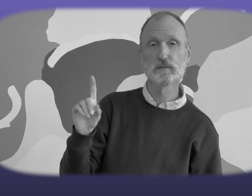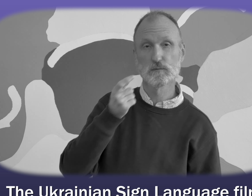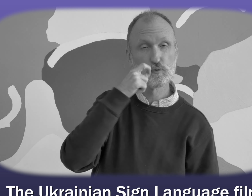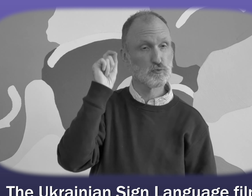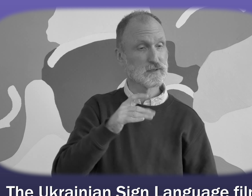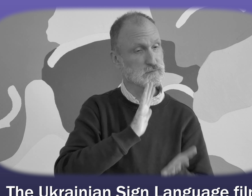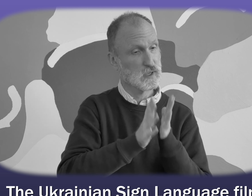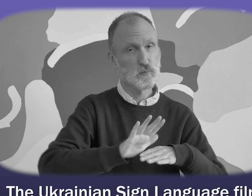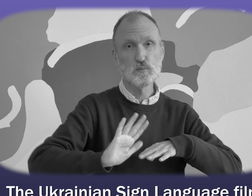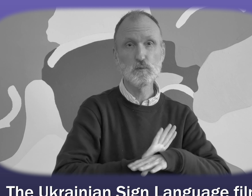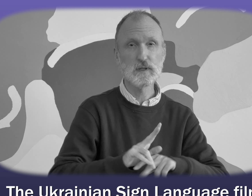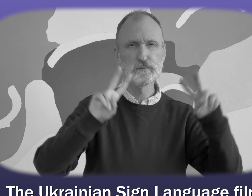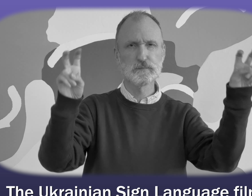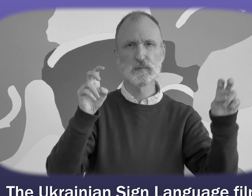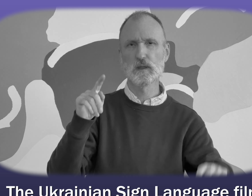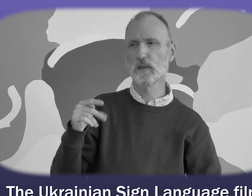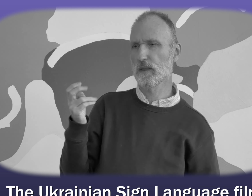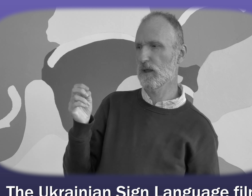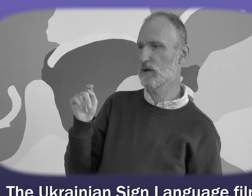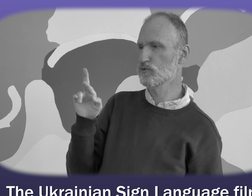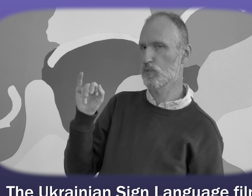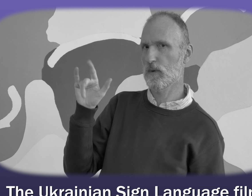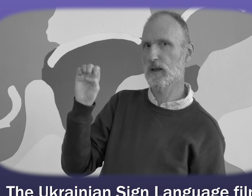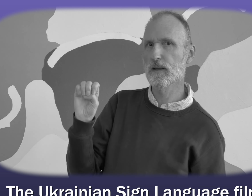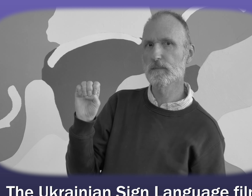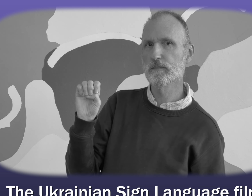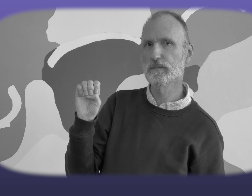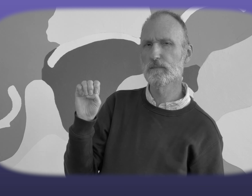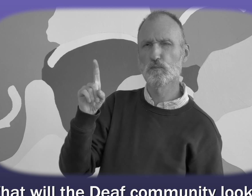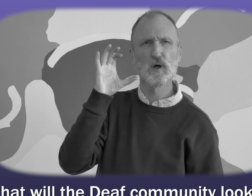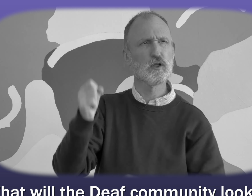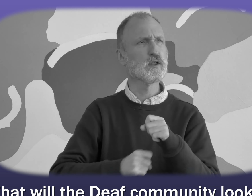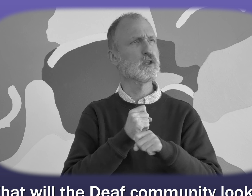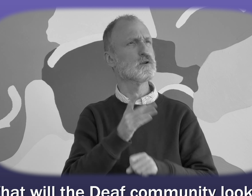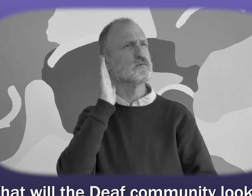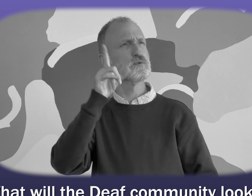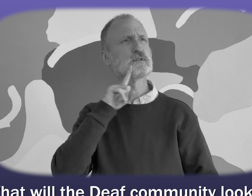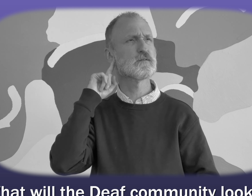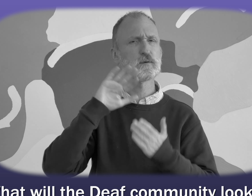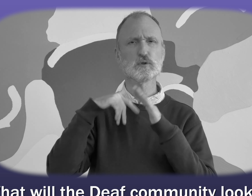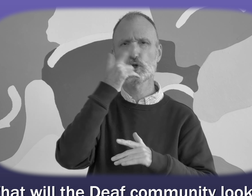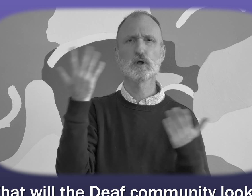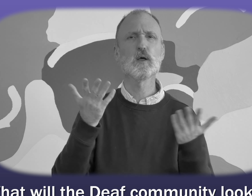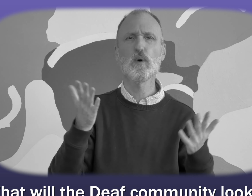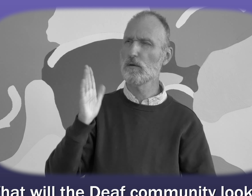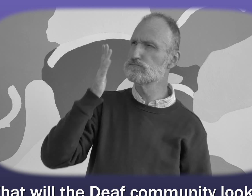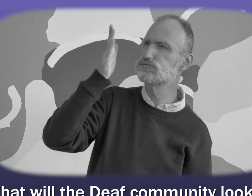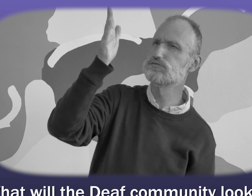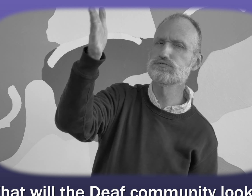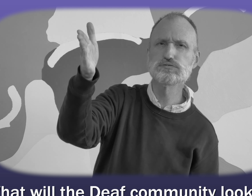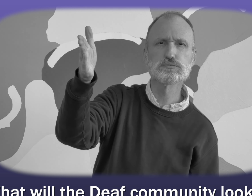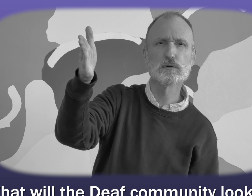The Ukrainian sign language film The Tribe? What will the Deaf community look like